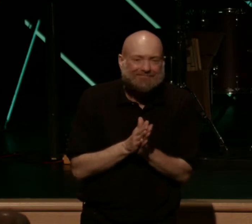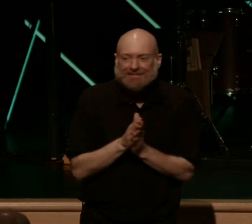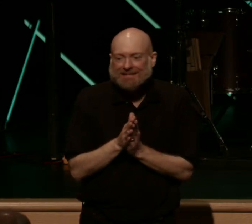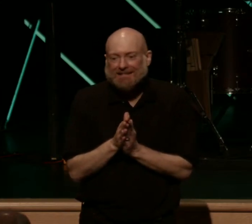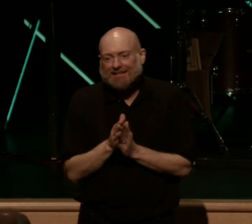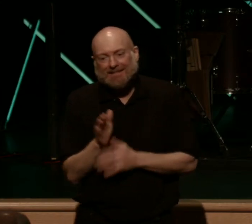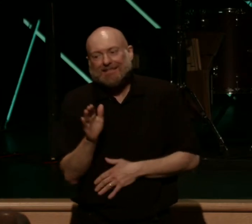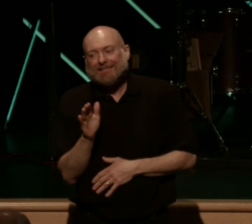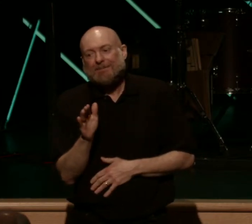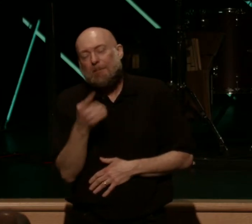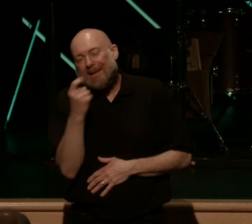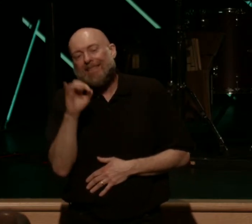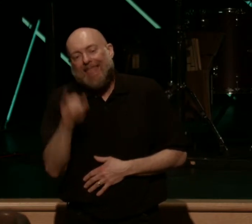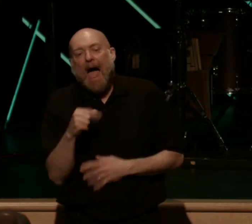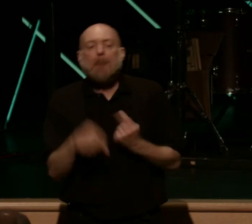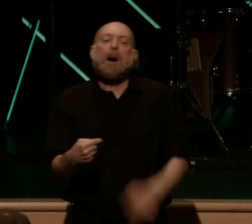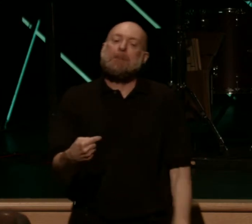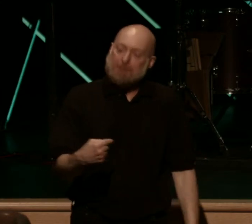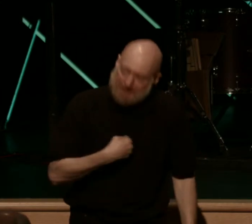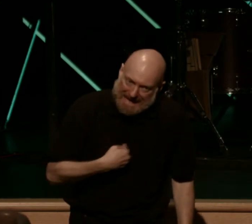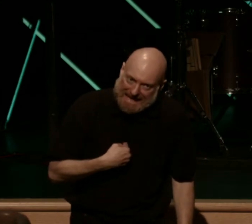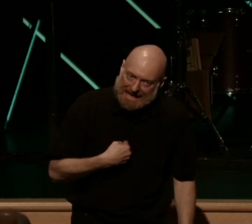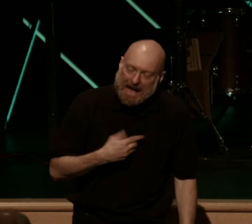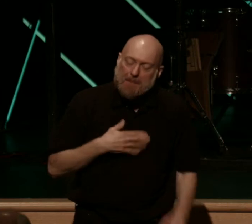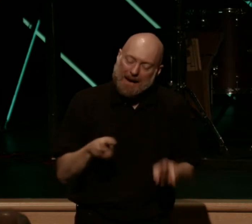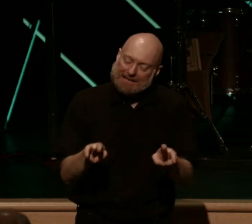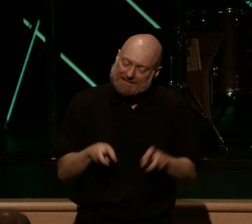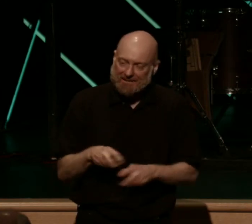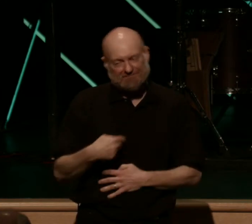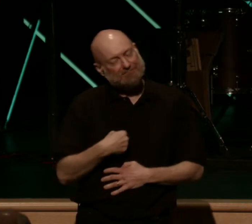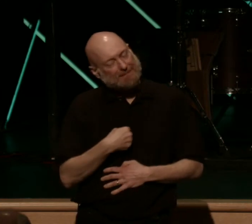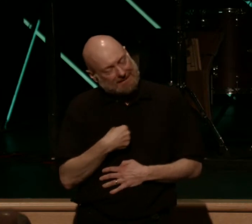because that was all about me and my selfish gain.